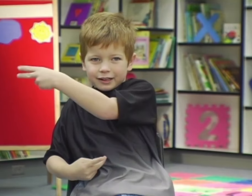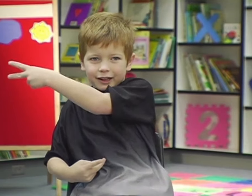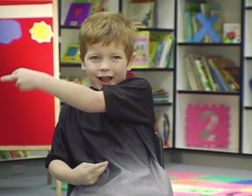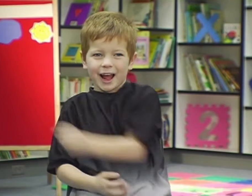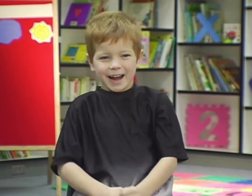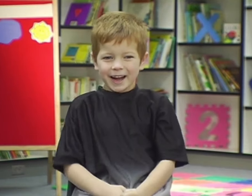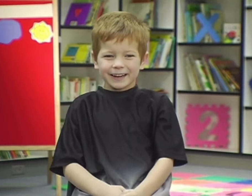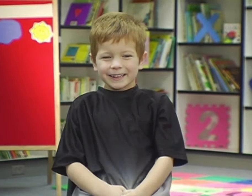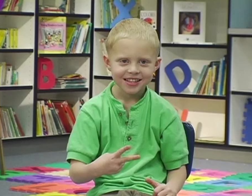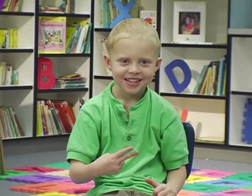Scissors.